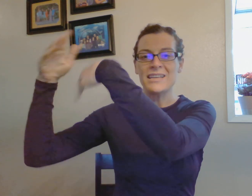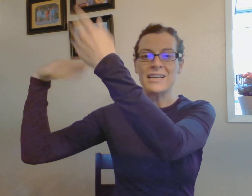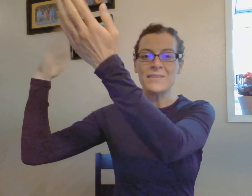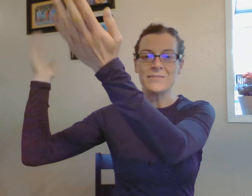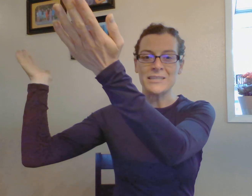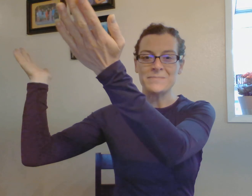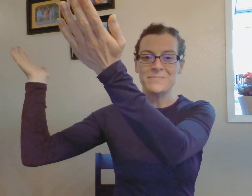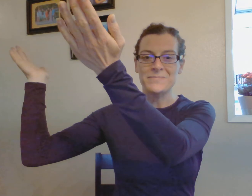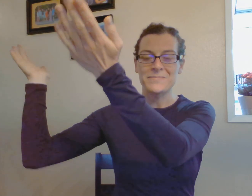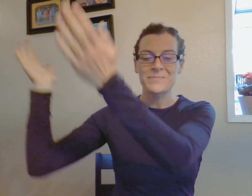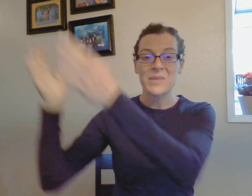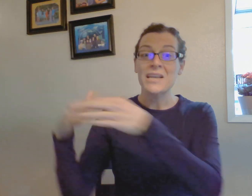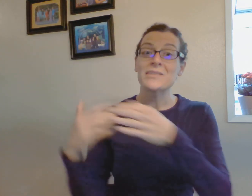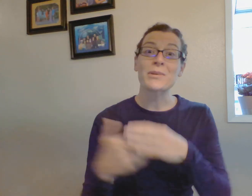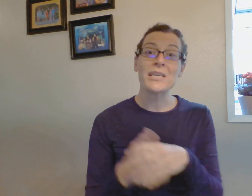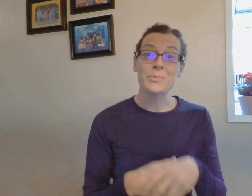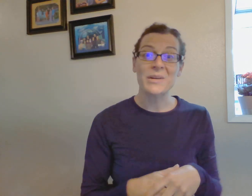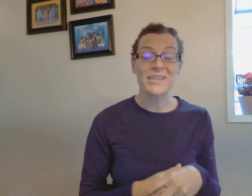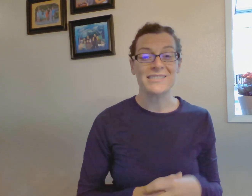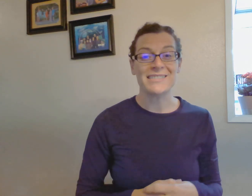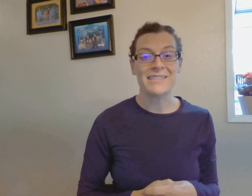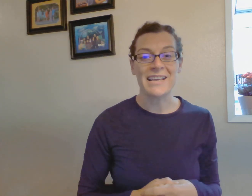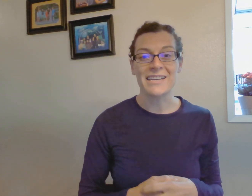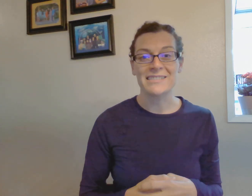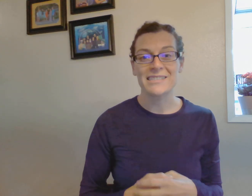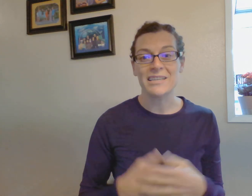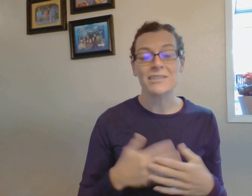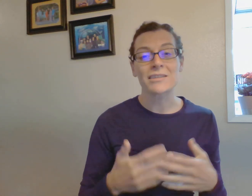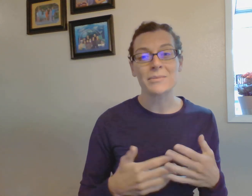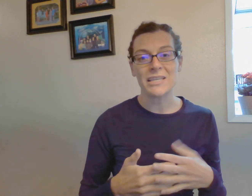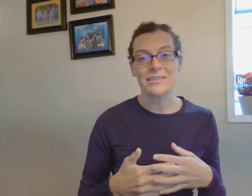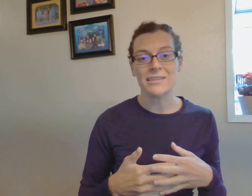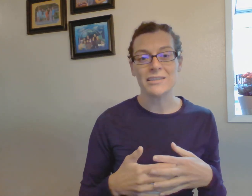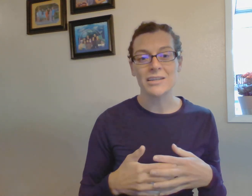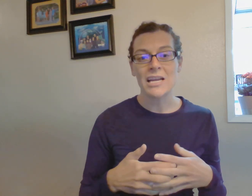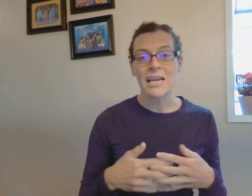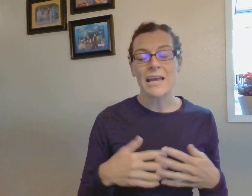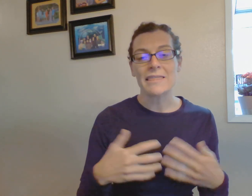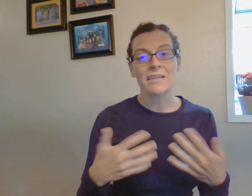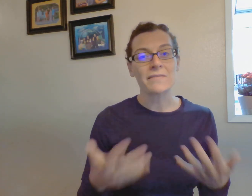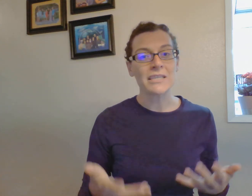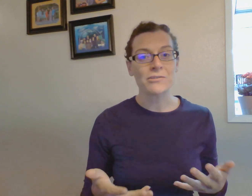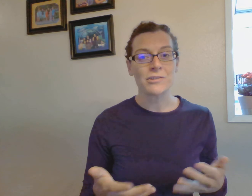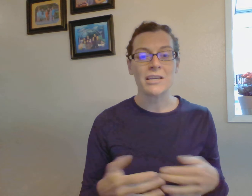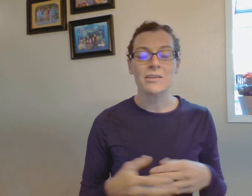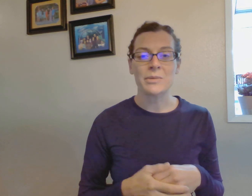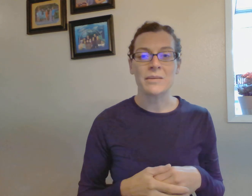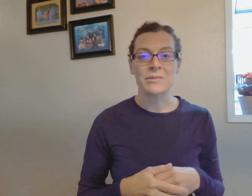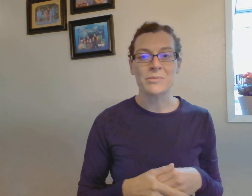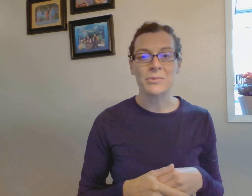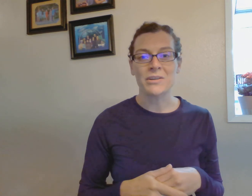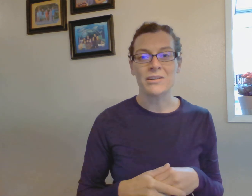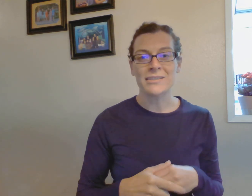heaven. So keep practicing that. It'll come easier. And then eventually you'll be able to put it all